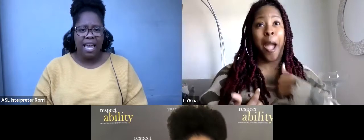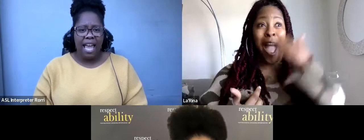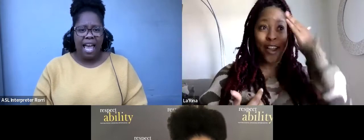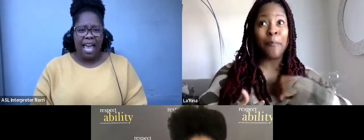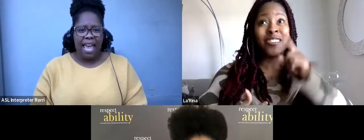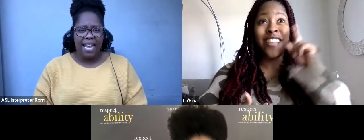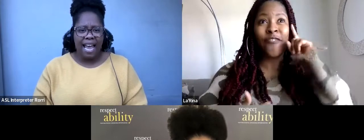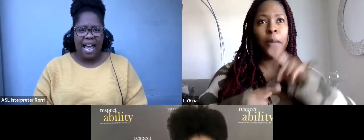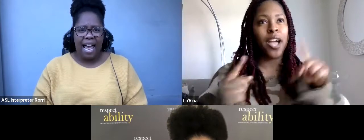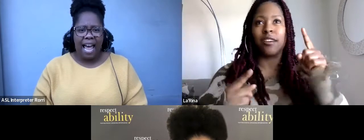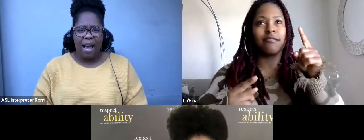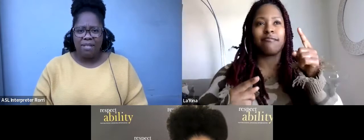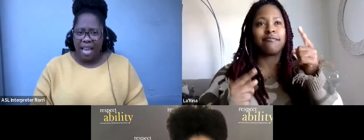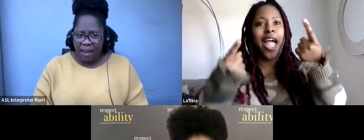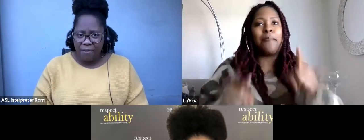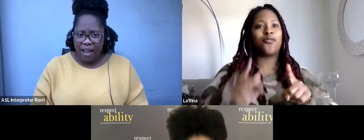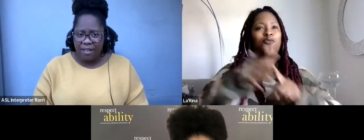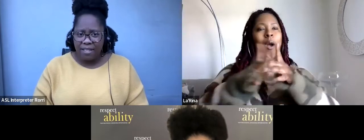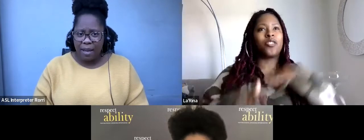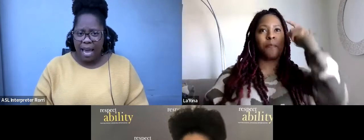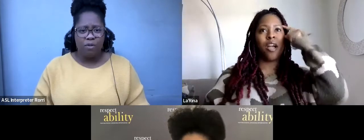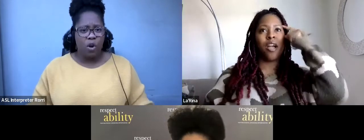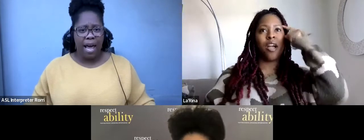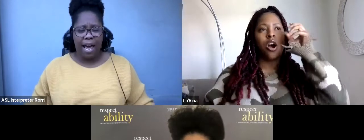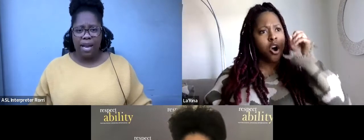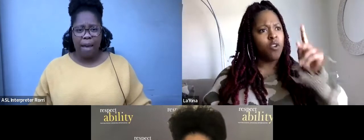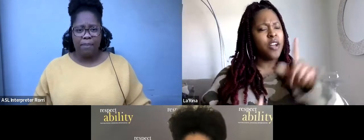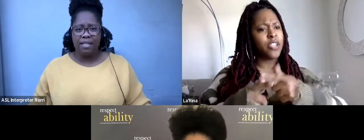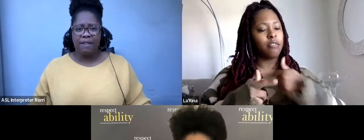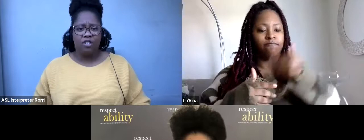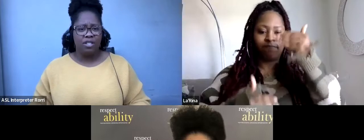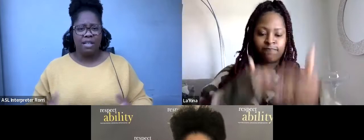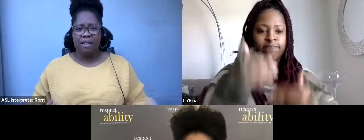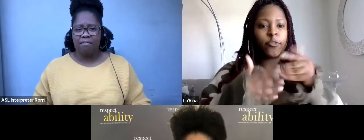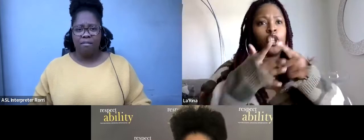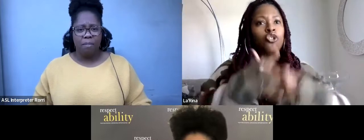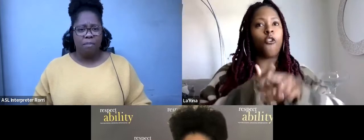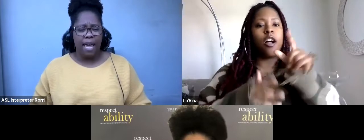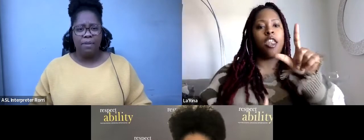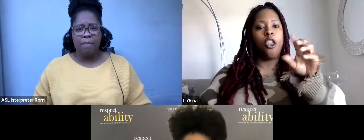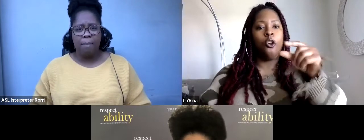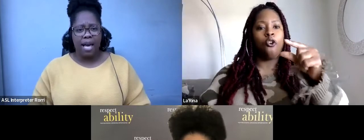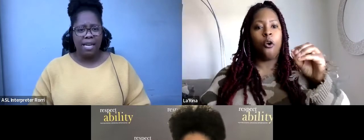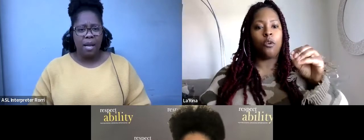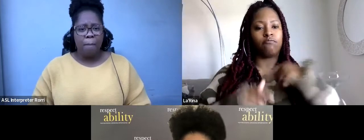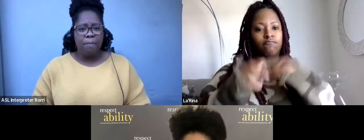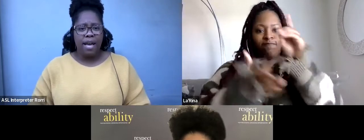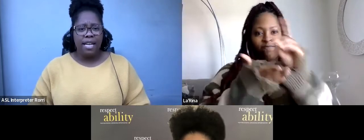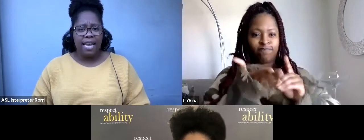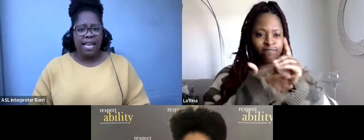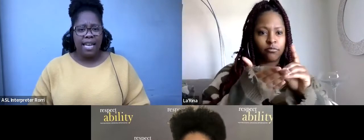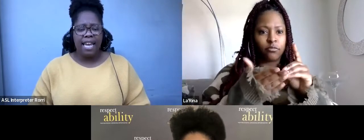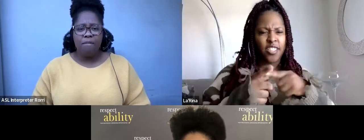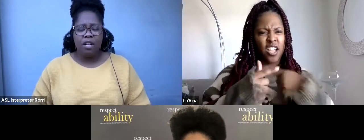me. And I'm deaf, obviously. I don't know how it happened, if it just like happened in my mind,